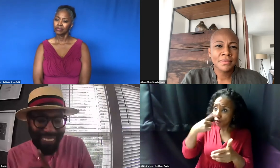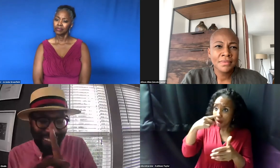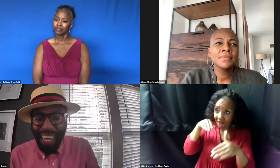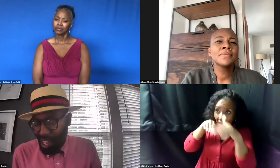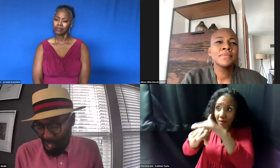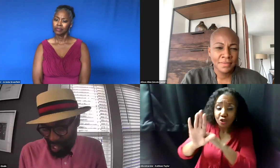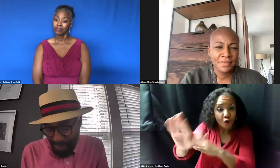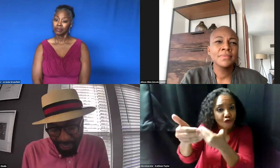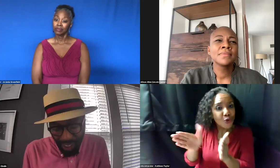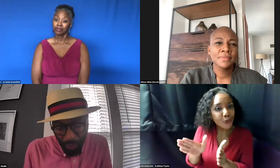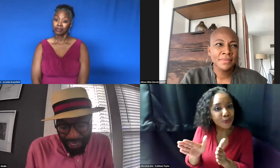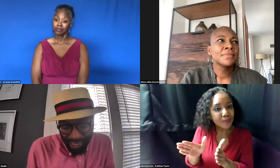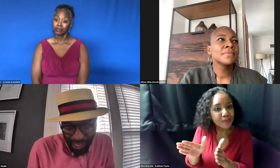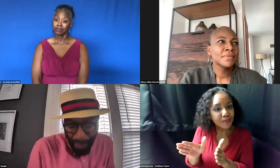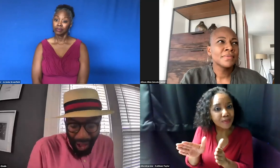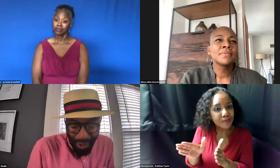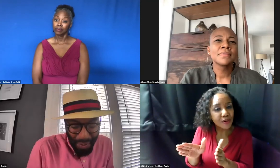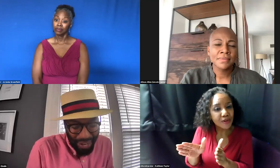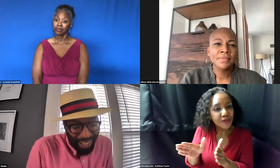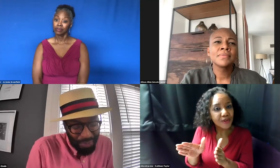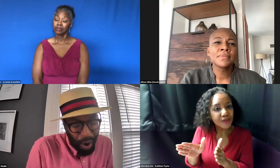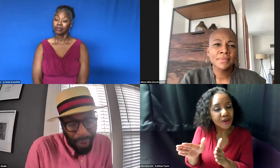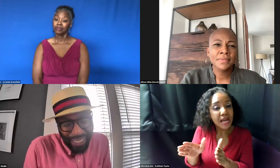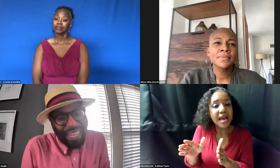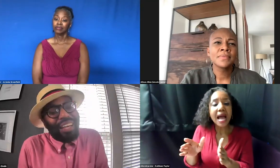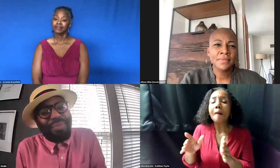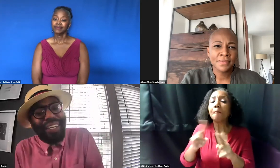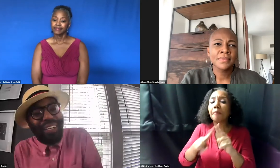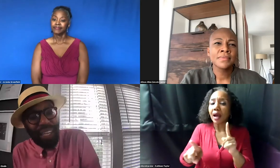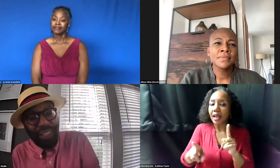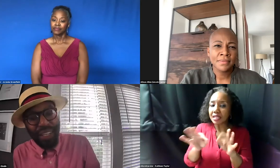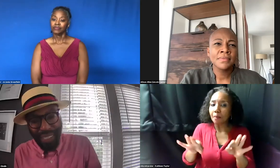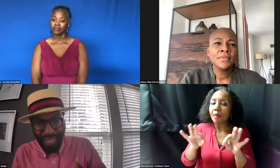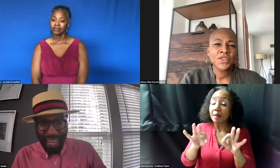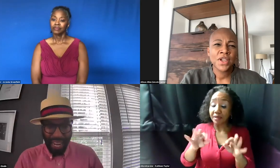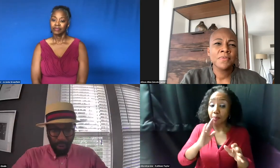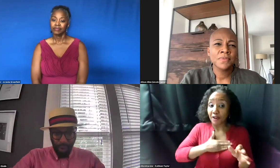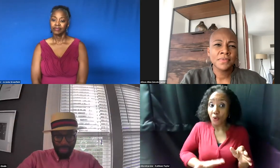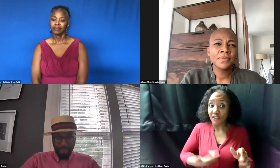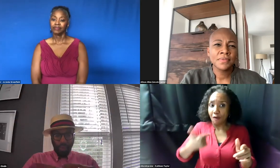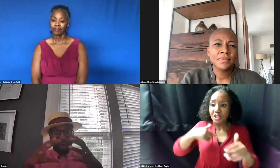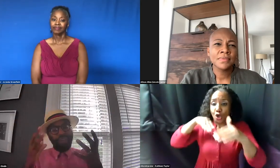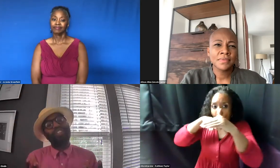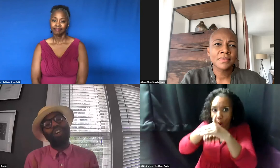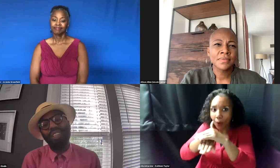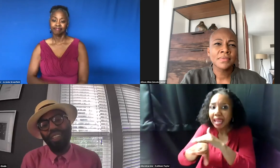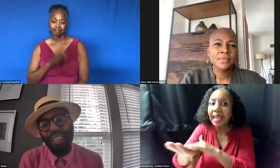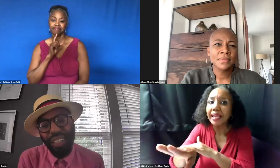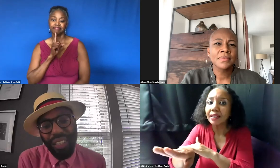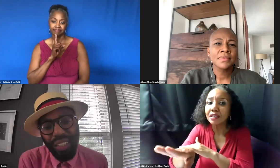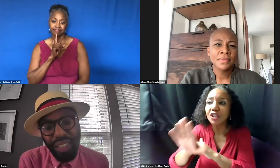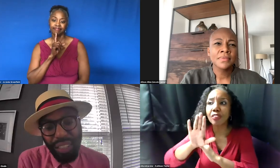in? Mm-hmm. Sometimes mm-hmm. it's a willingness to step out, but there's more of a willingness to allow somebody else in and sit That's in right. and with them in the world they've